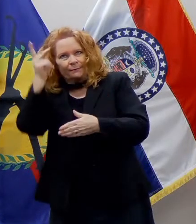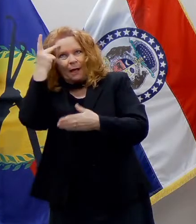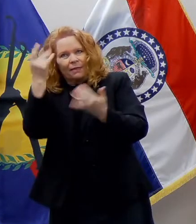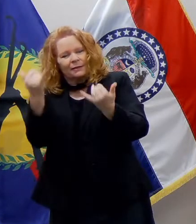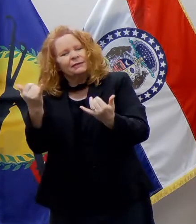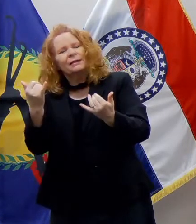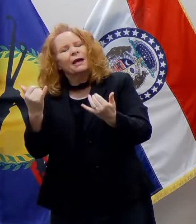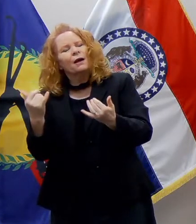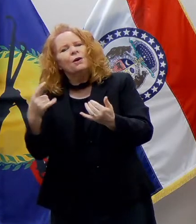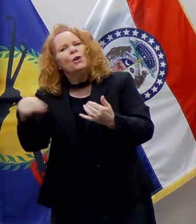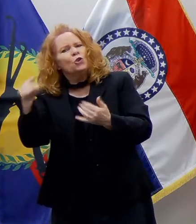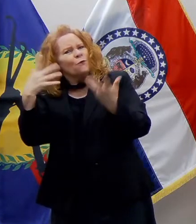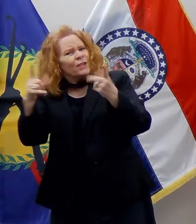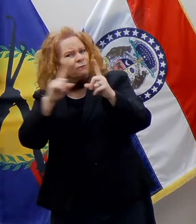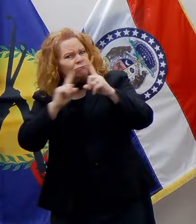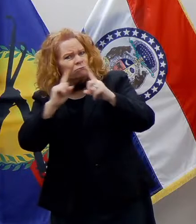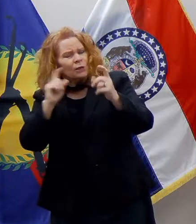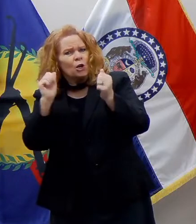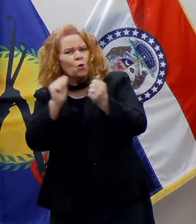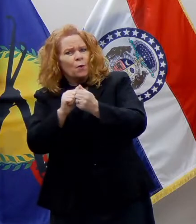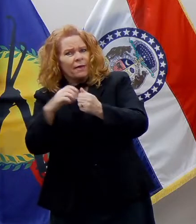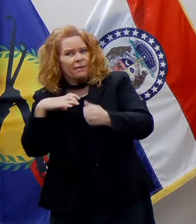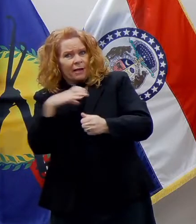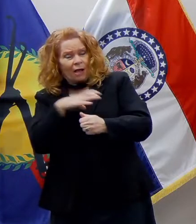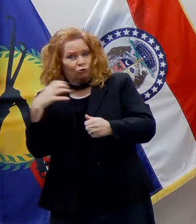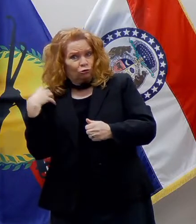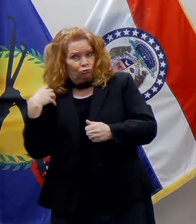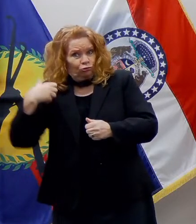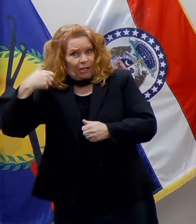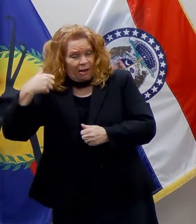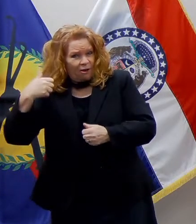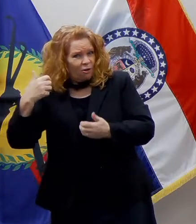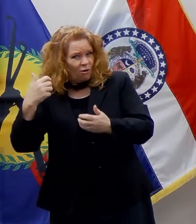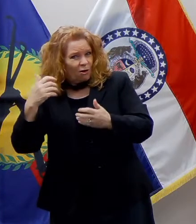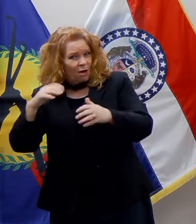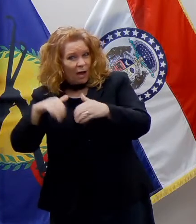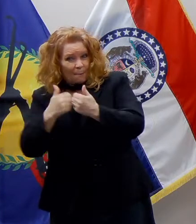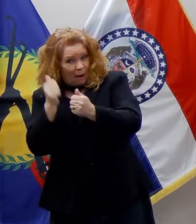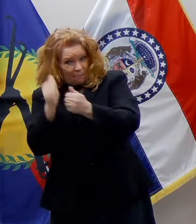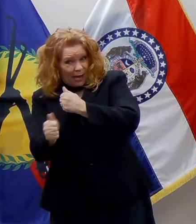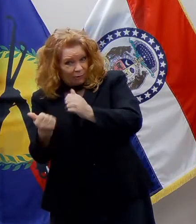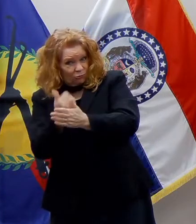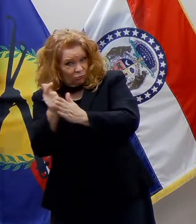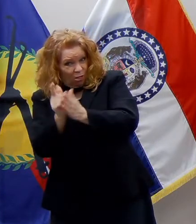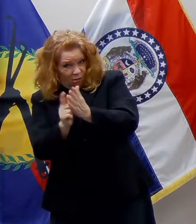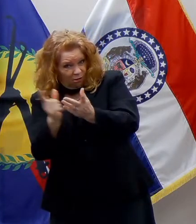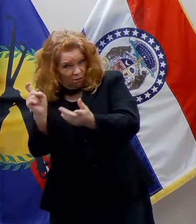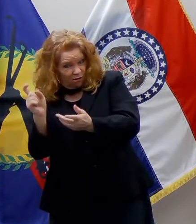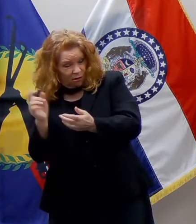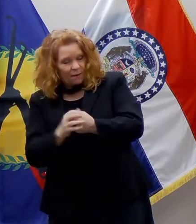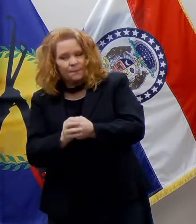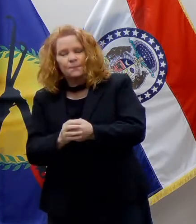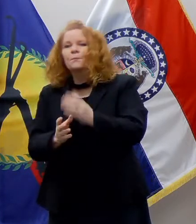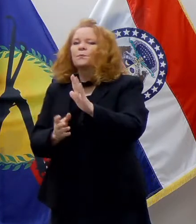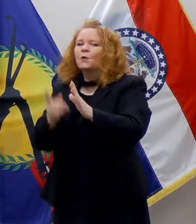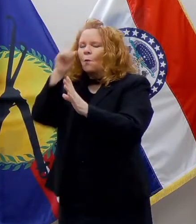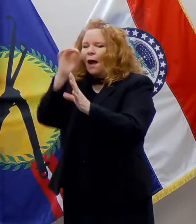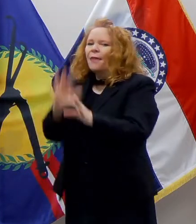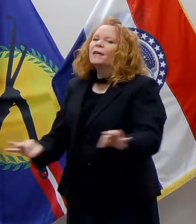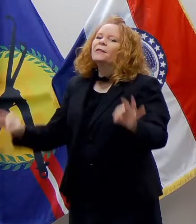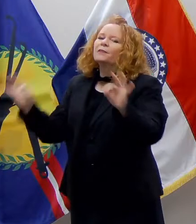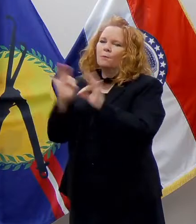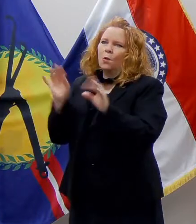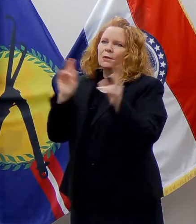conversations have you had with the council chair about enacting a mandate through legislation? Yeah, I think it's very important that elected leaders